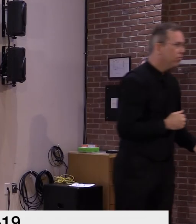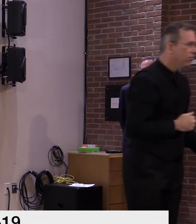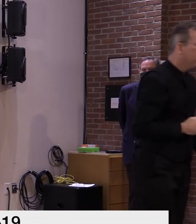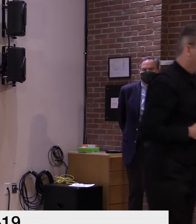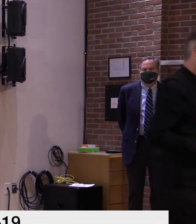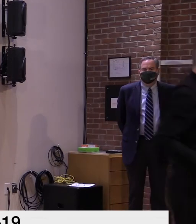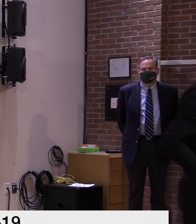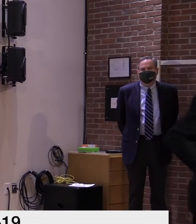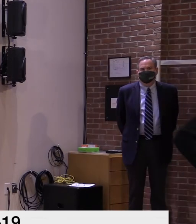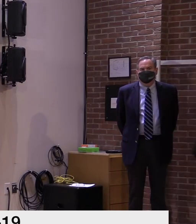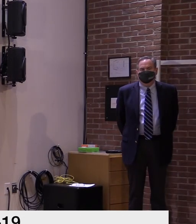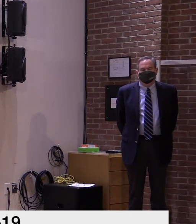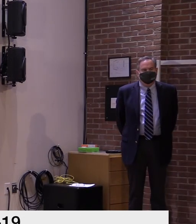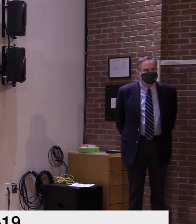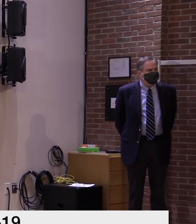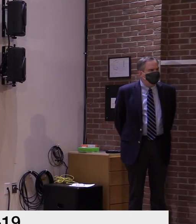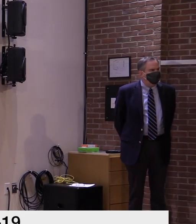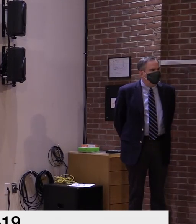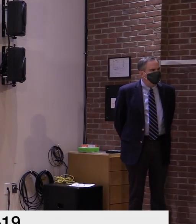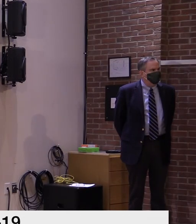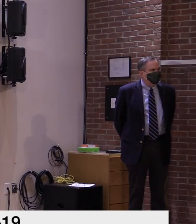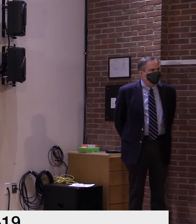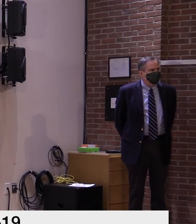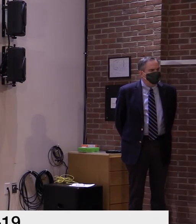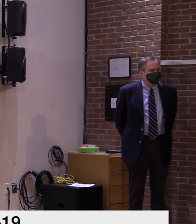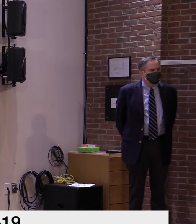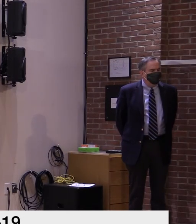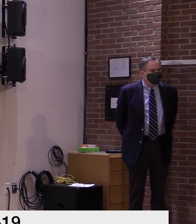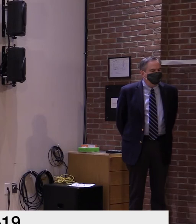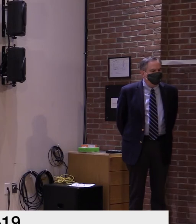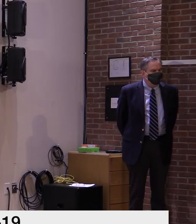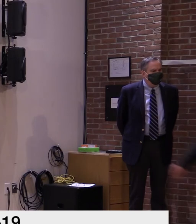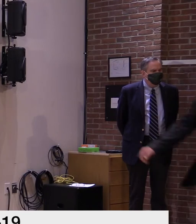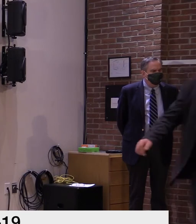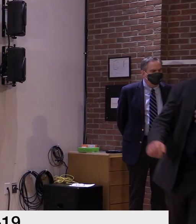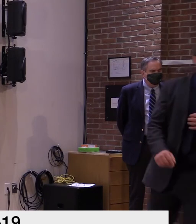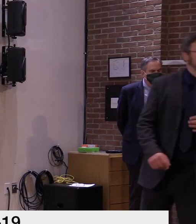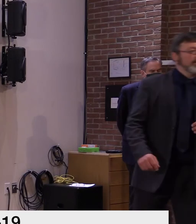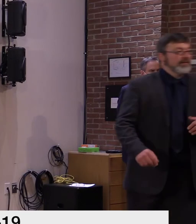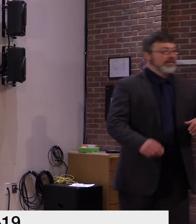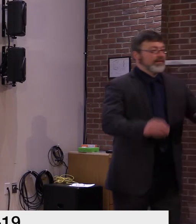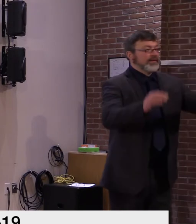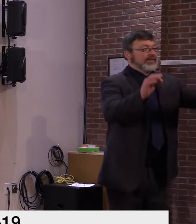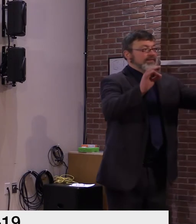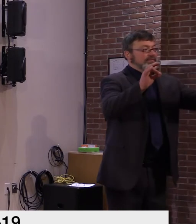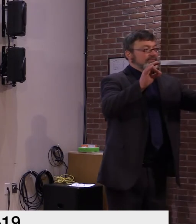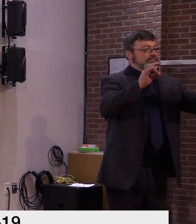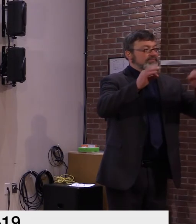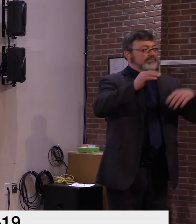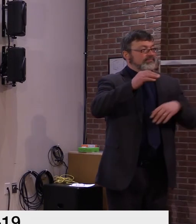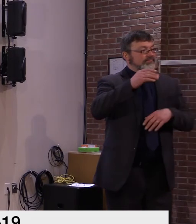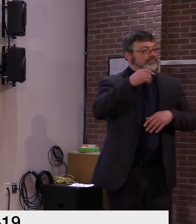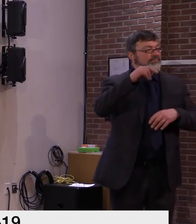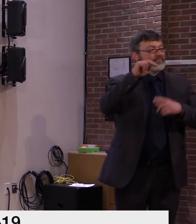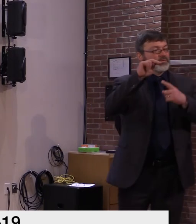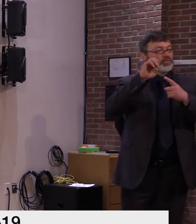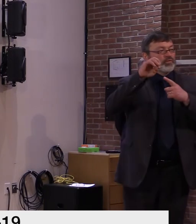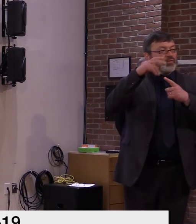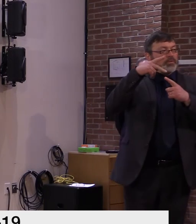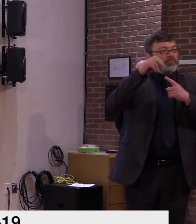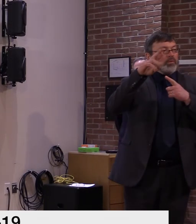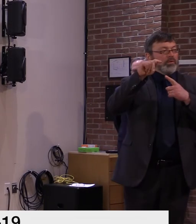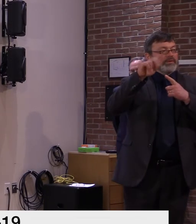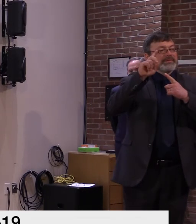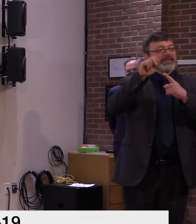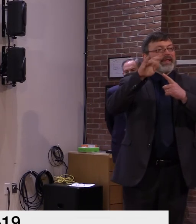Chris, Newport Daily Express. Yes, good afternoon. I'd like to circle back to the situation at the correctional